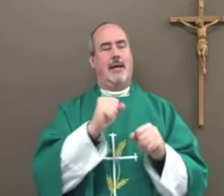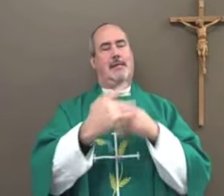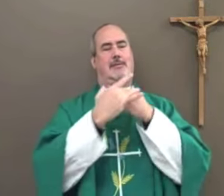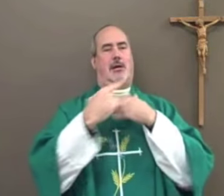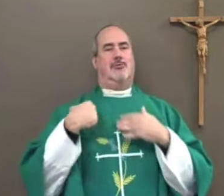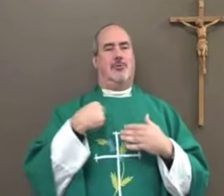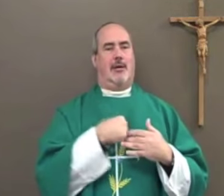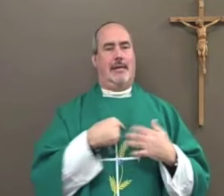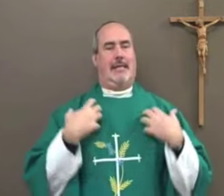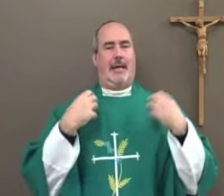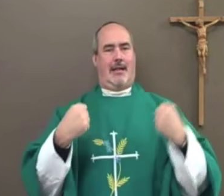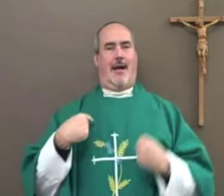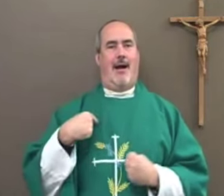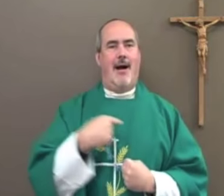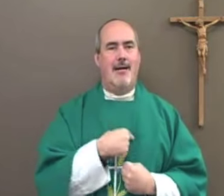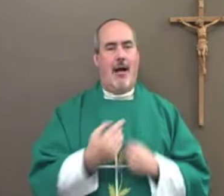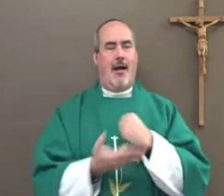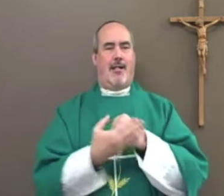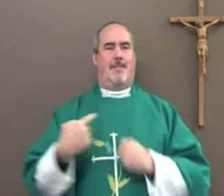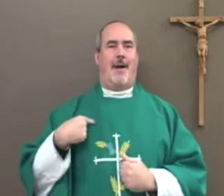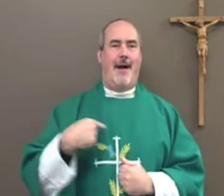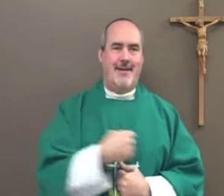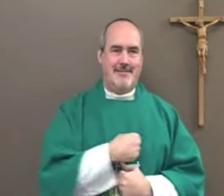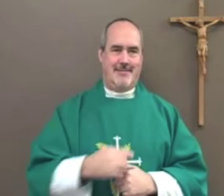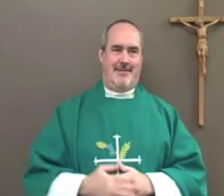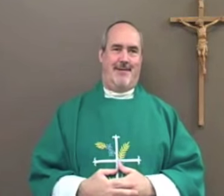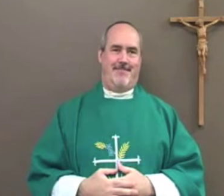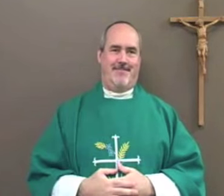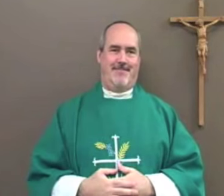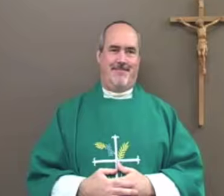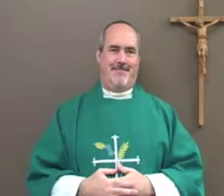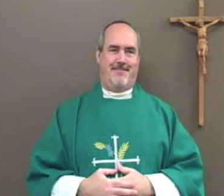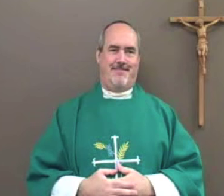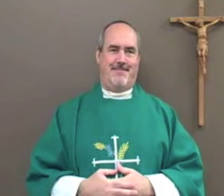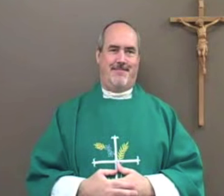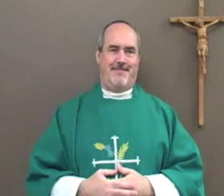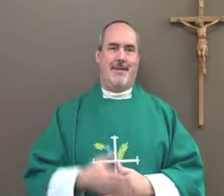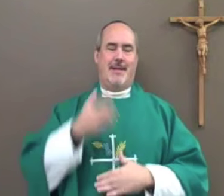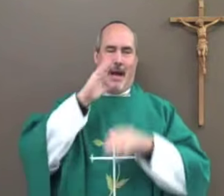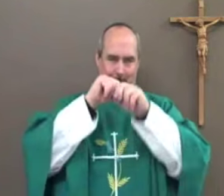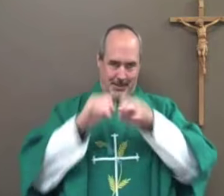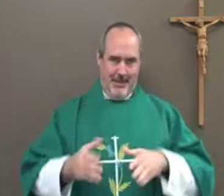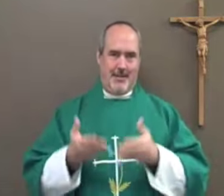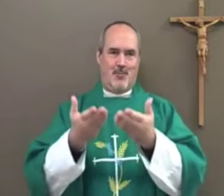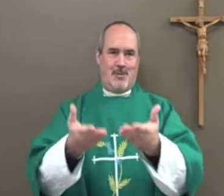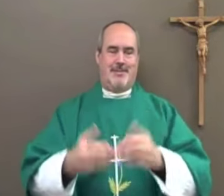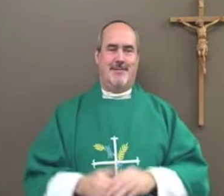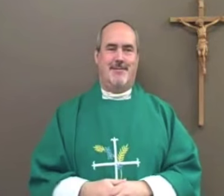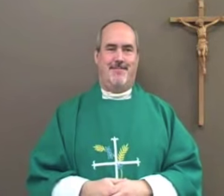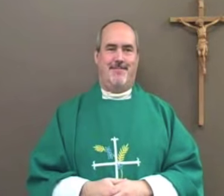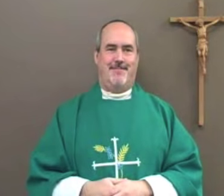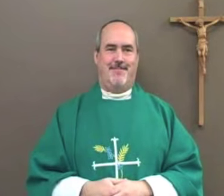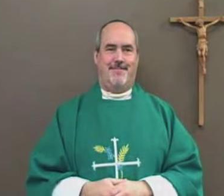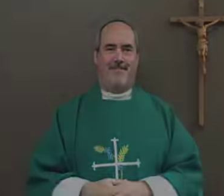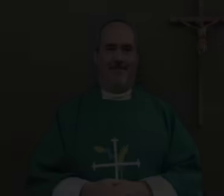praying, going to church, and letting him touch us and heal us and help us. God bless each and every one of you.